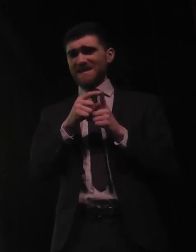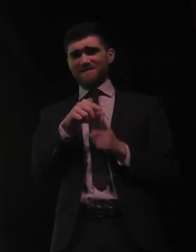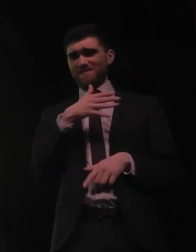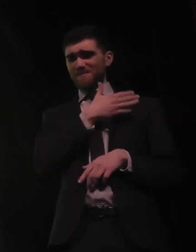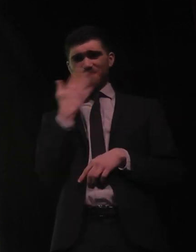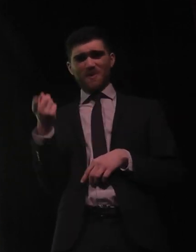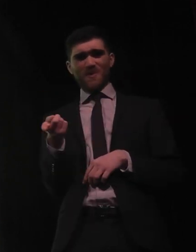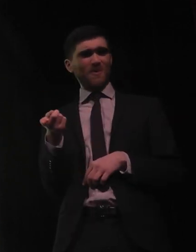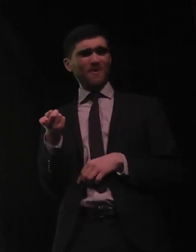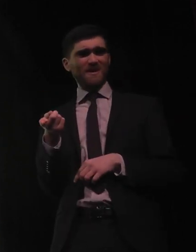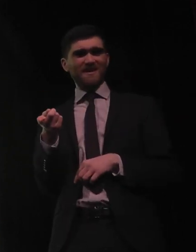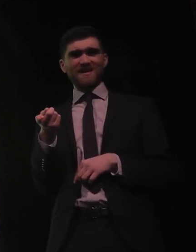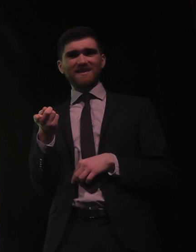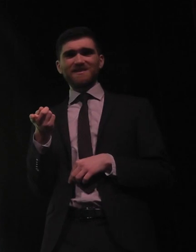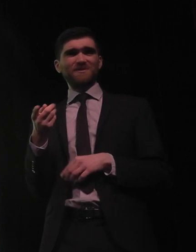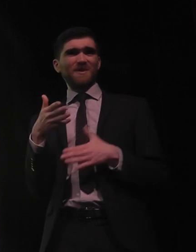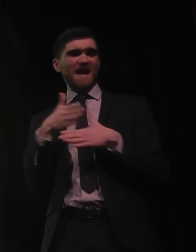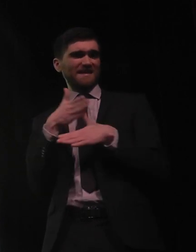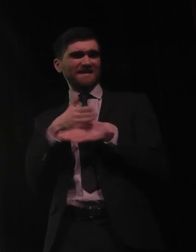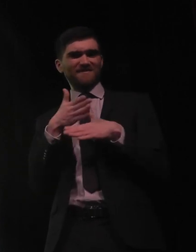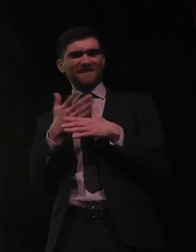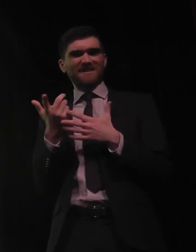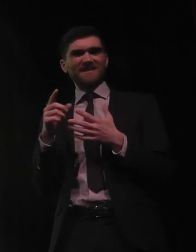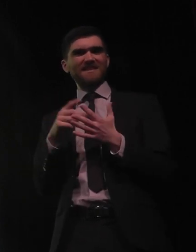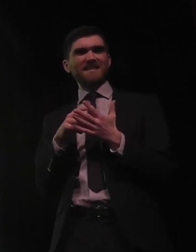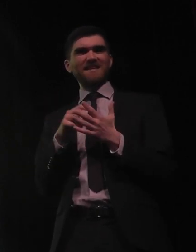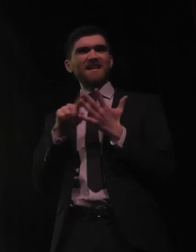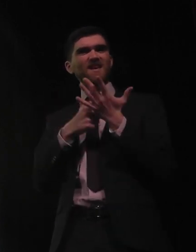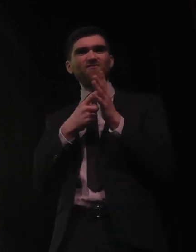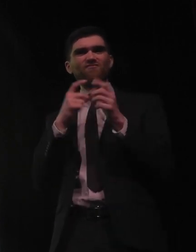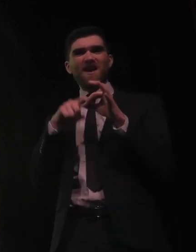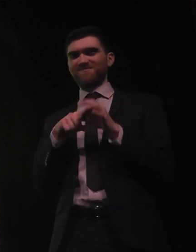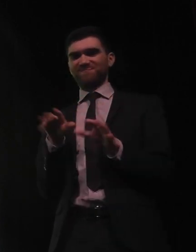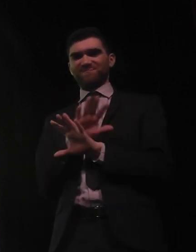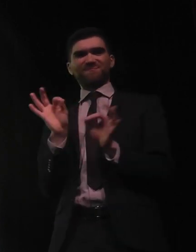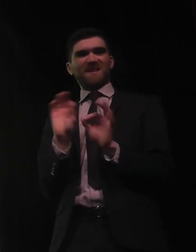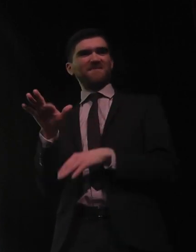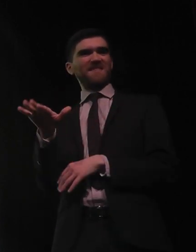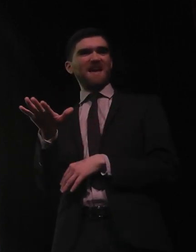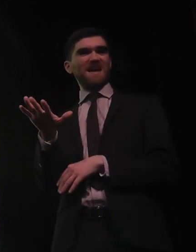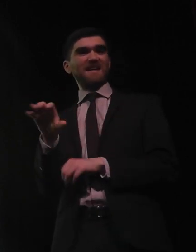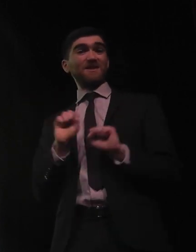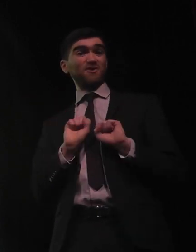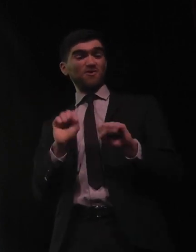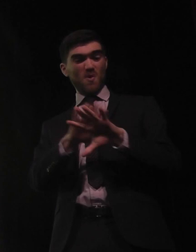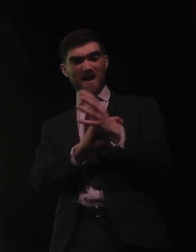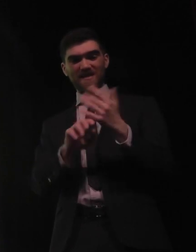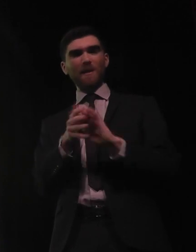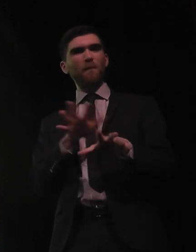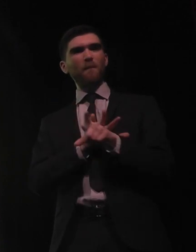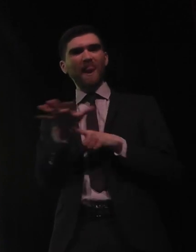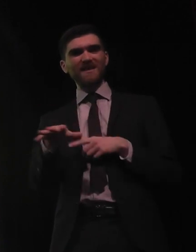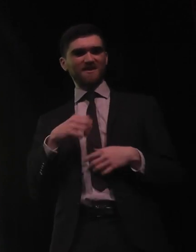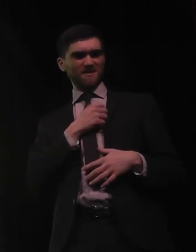weapons of mass destruction program-related activities at your favourite evidence-based extension. Blood on your hands, No